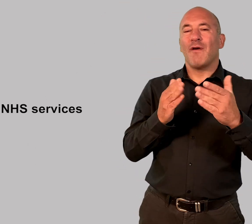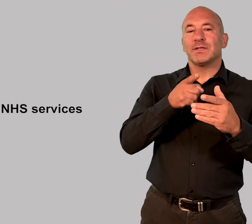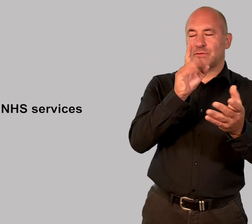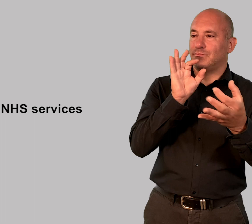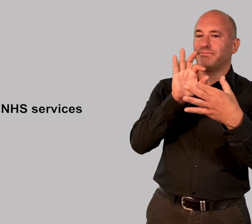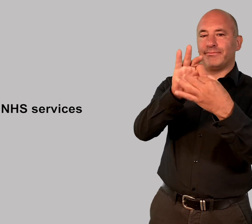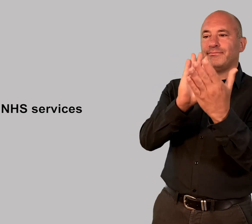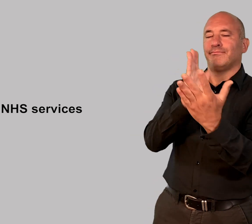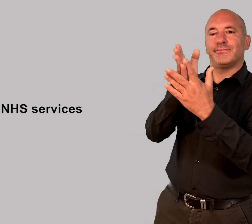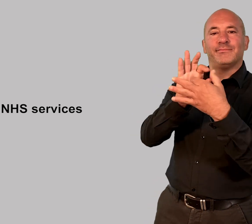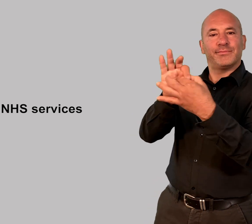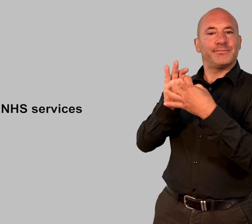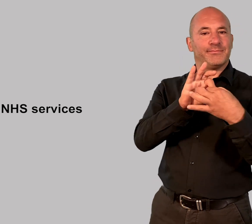Accessing NHS services.